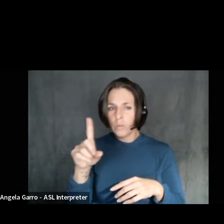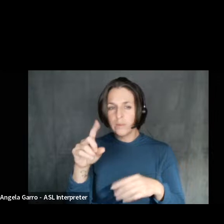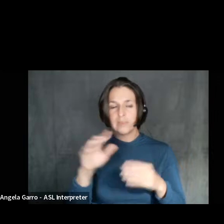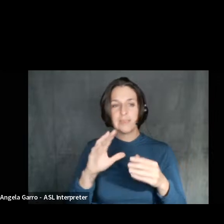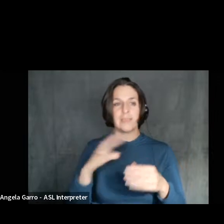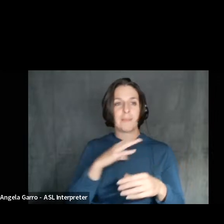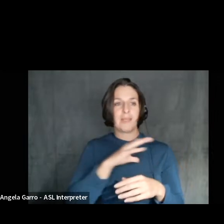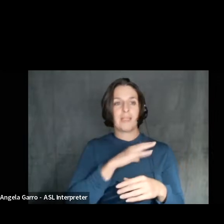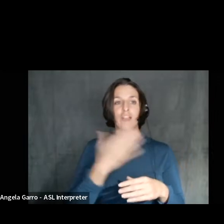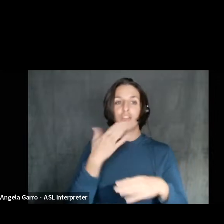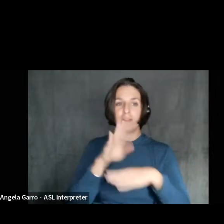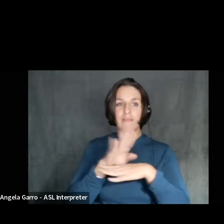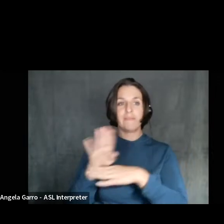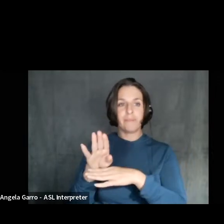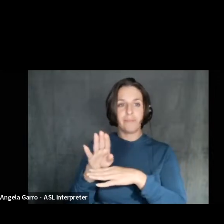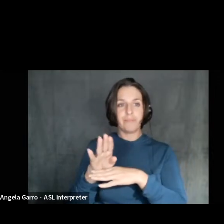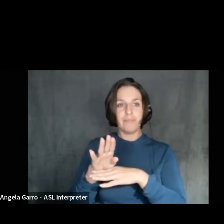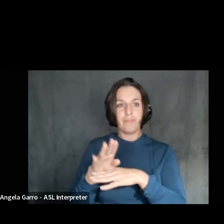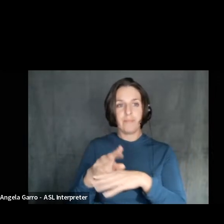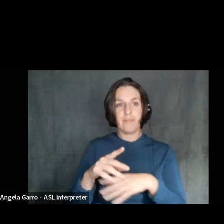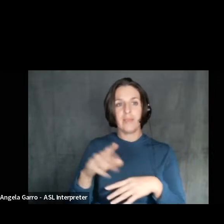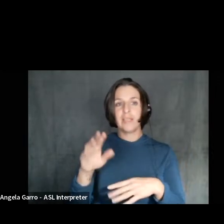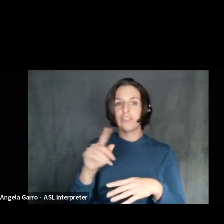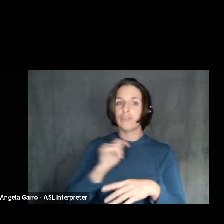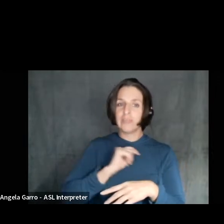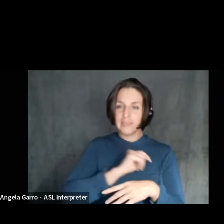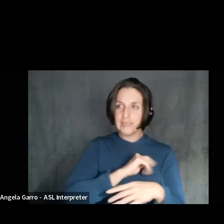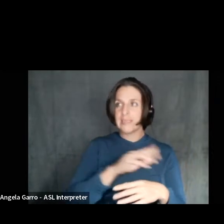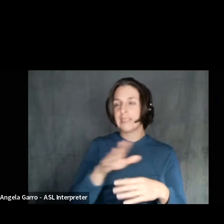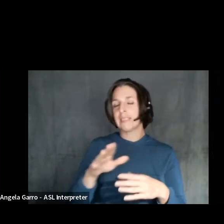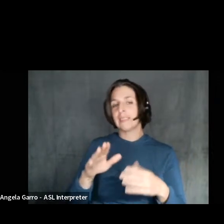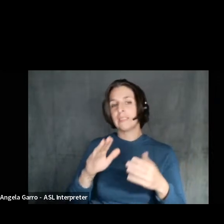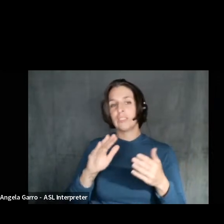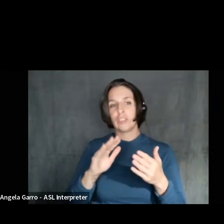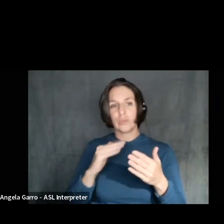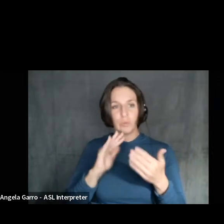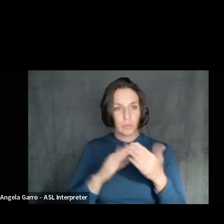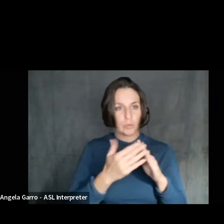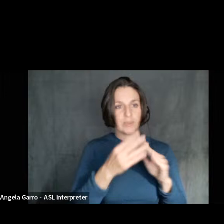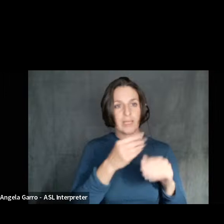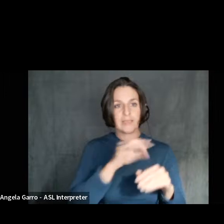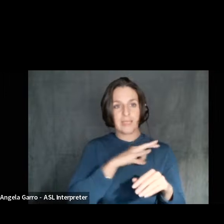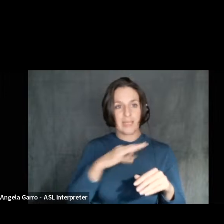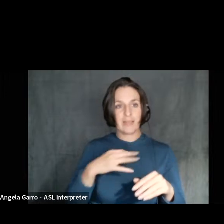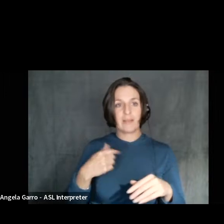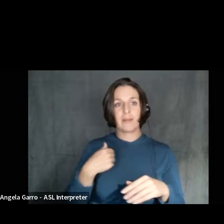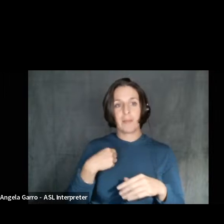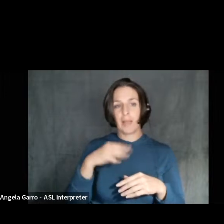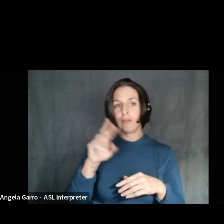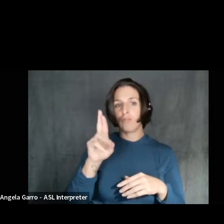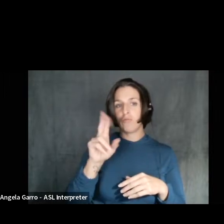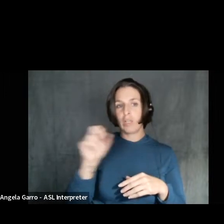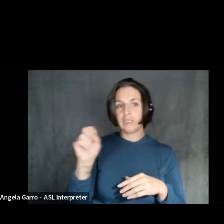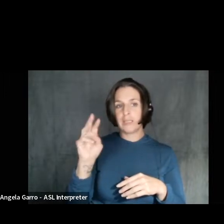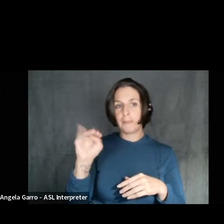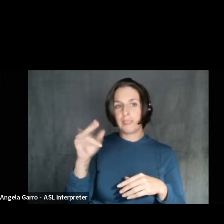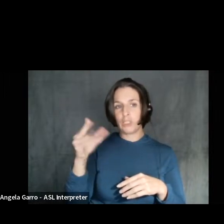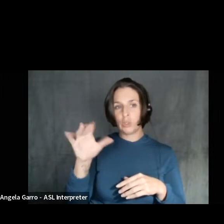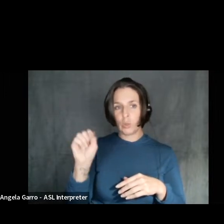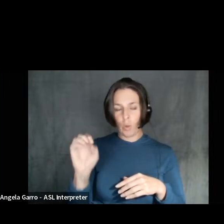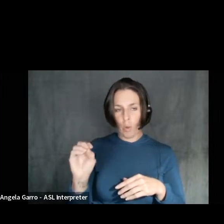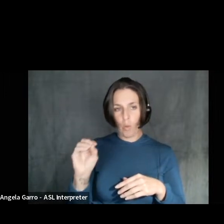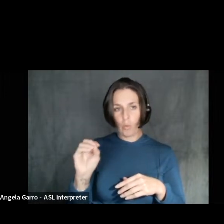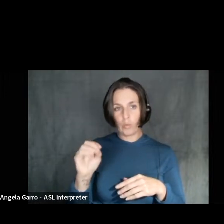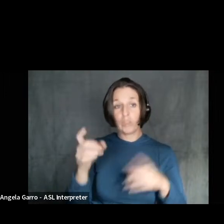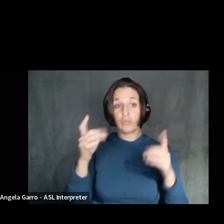Good evening, esteemed trustees, community, and staff. Again, my name is Russ Michaud. In addition to my day job as the Director of